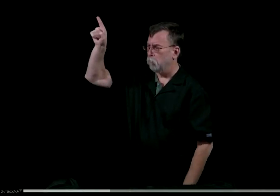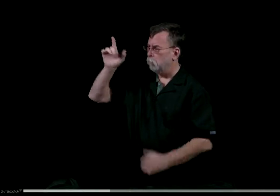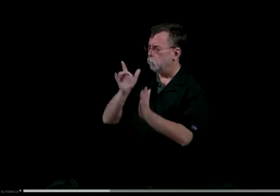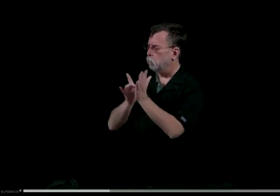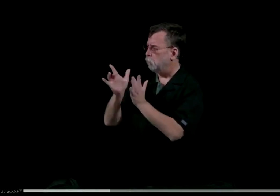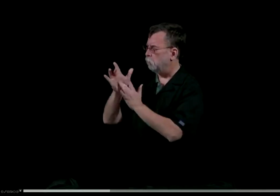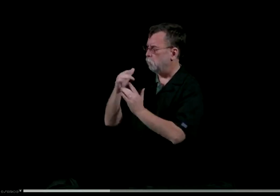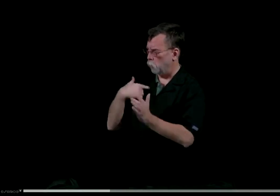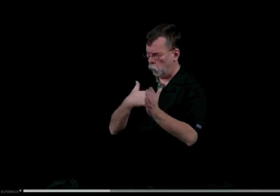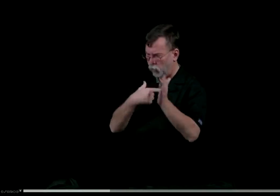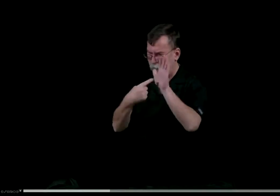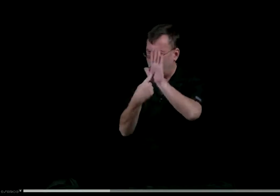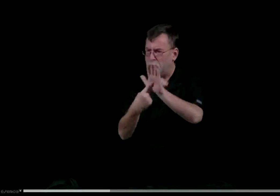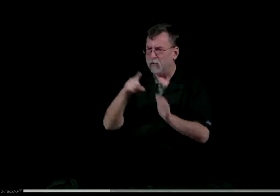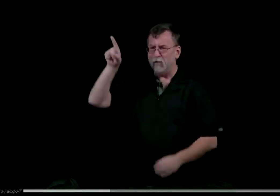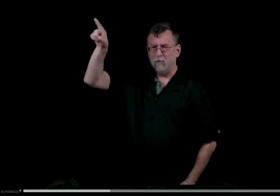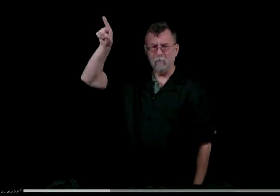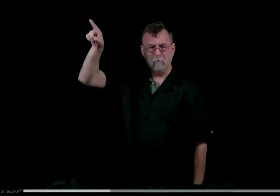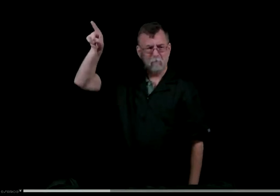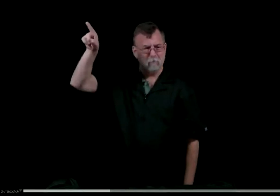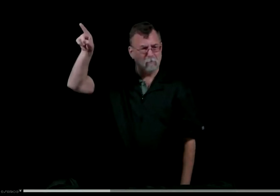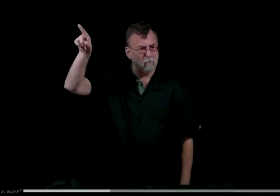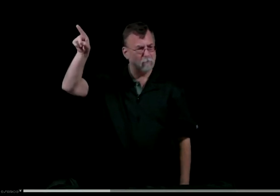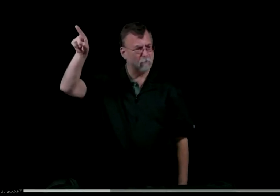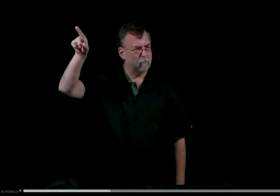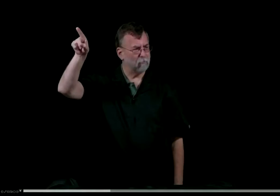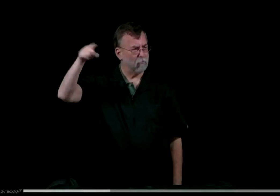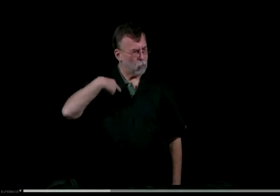We have to show Him. We have to show God. We have to show Jesus to other people.